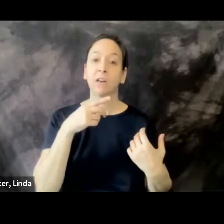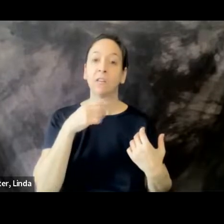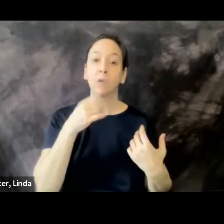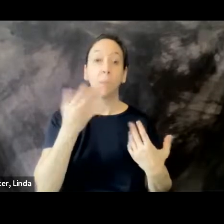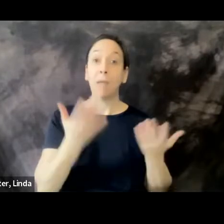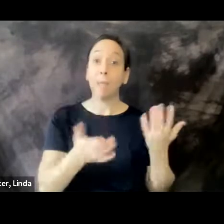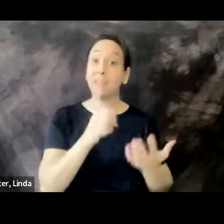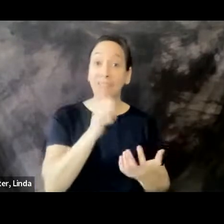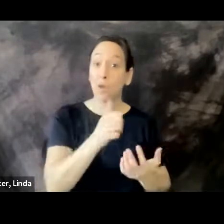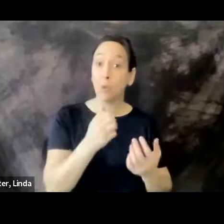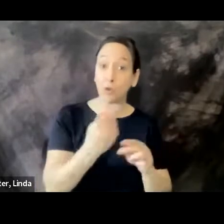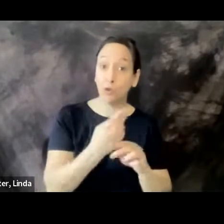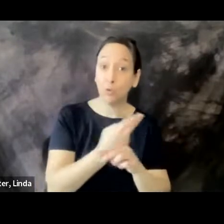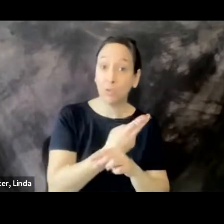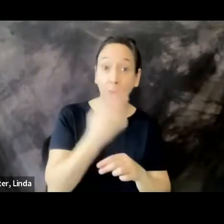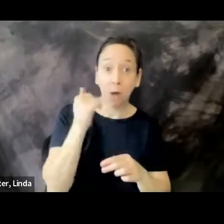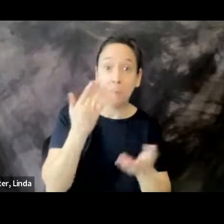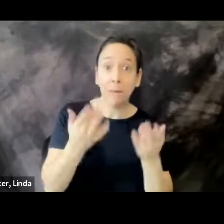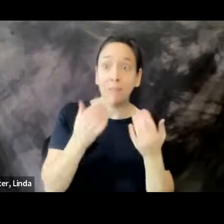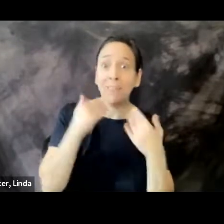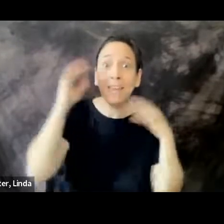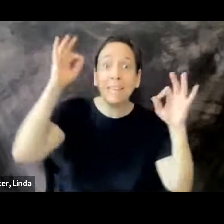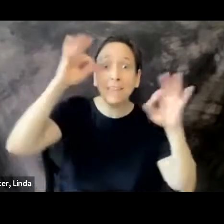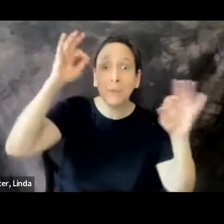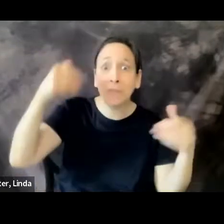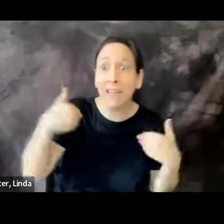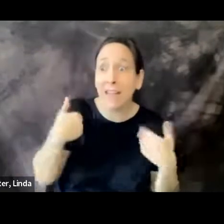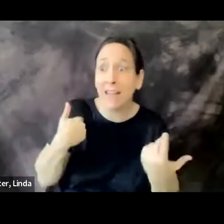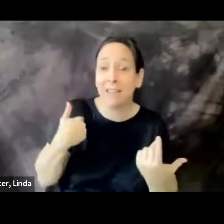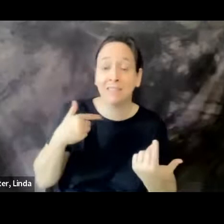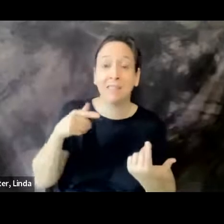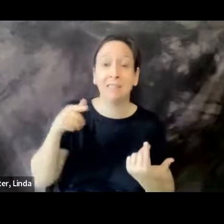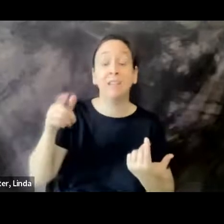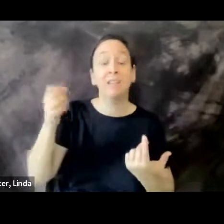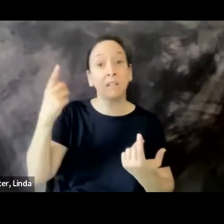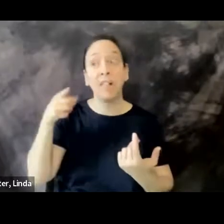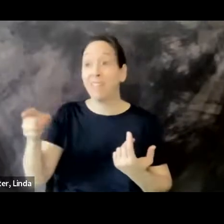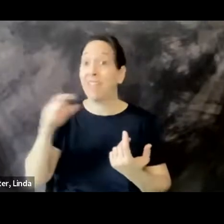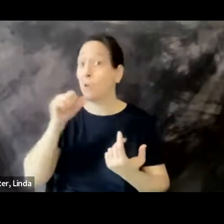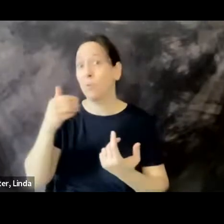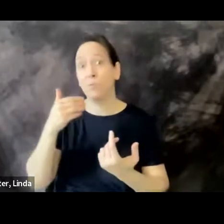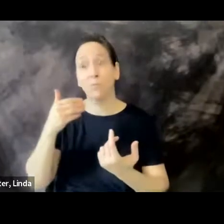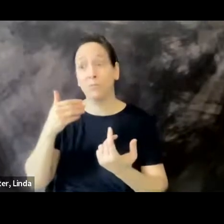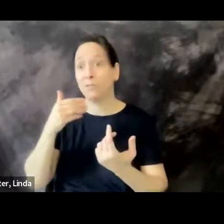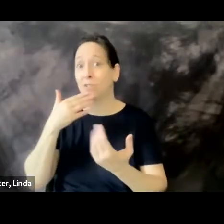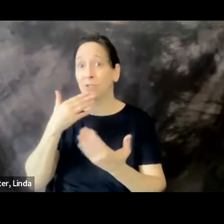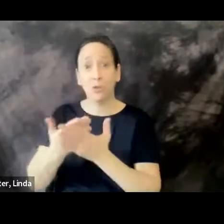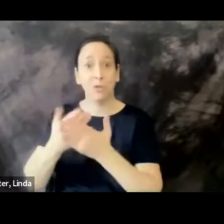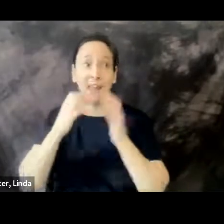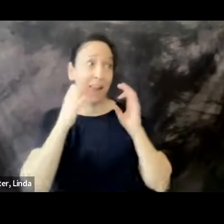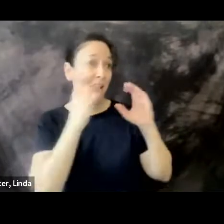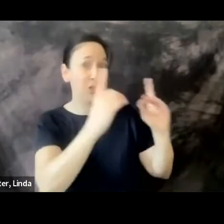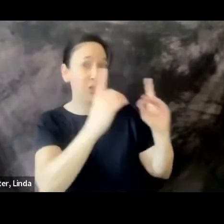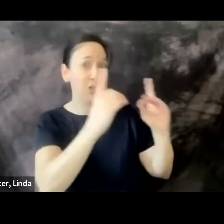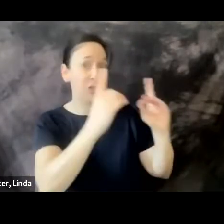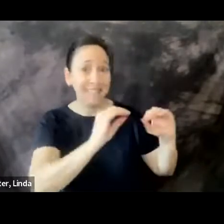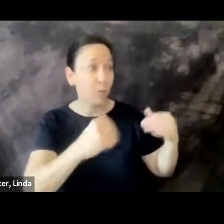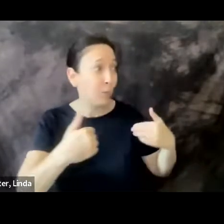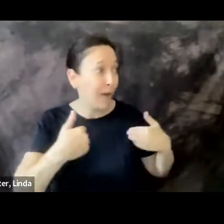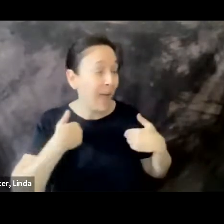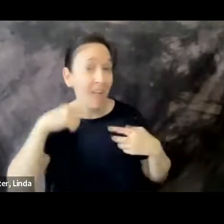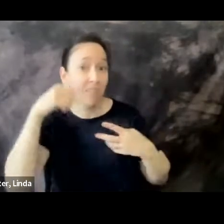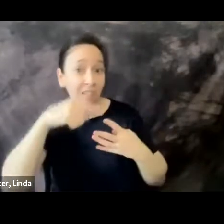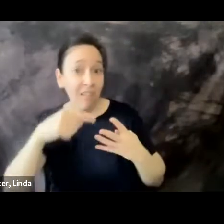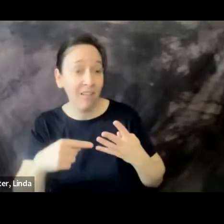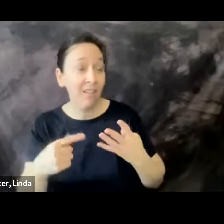because either people don't know about those programs because the district does not do a fantastic job in educating people about these programs